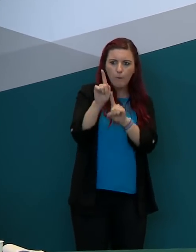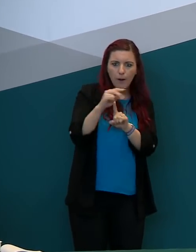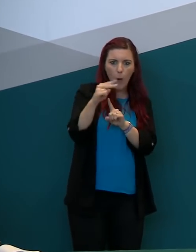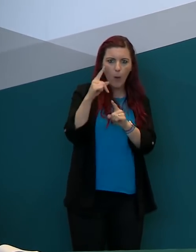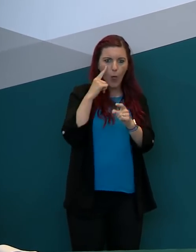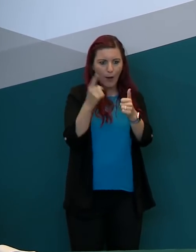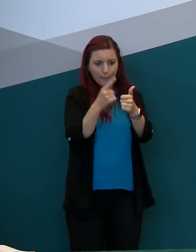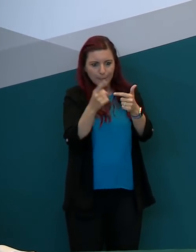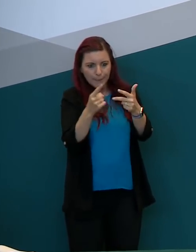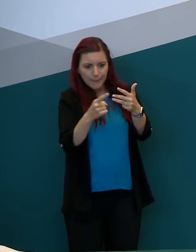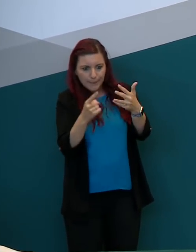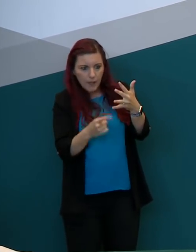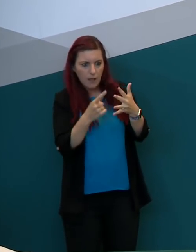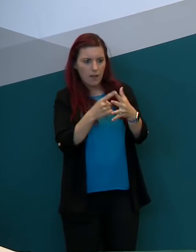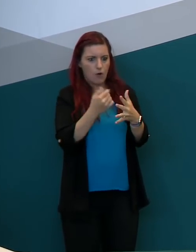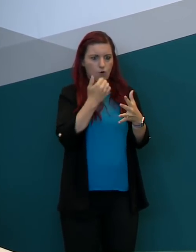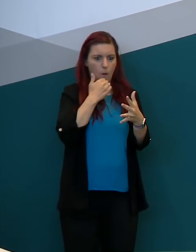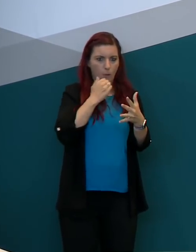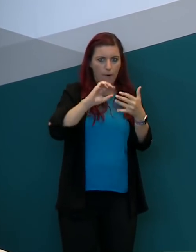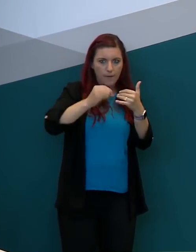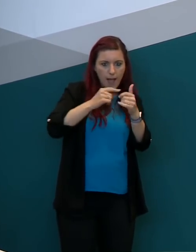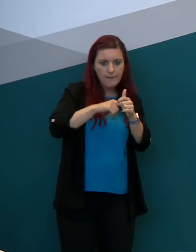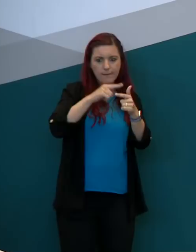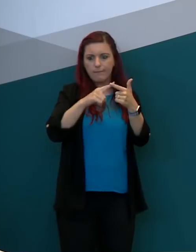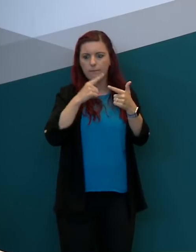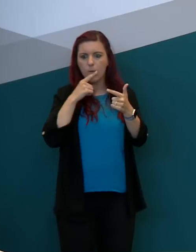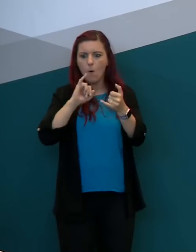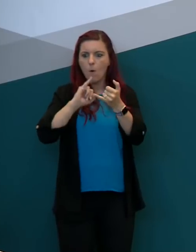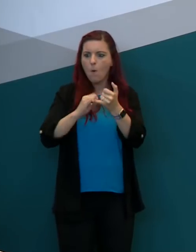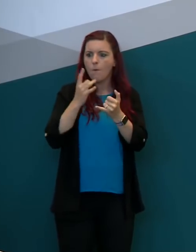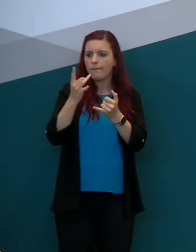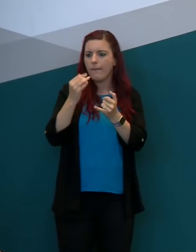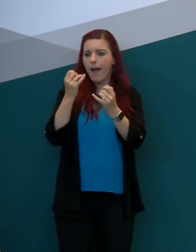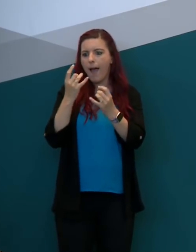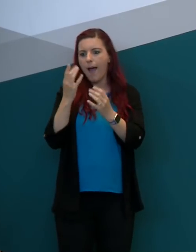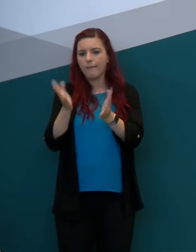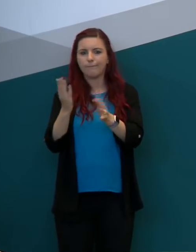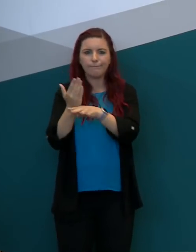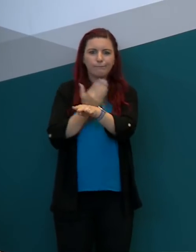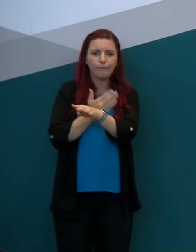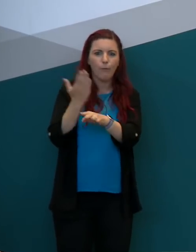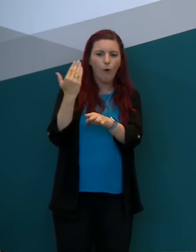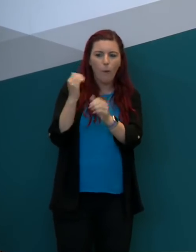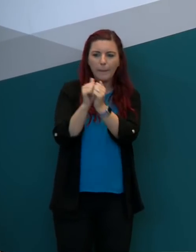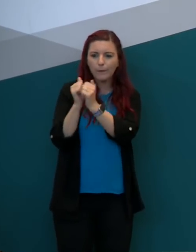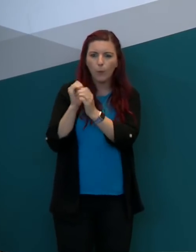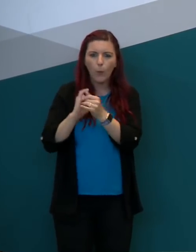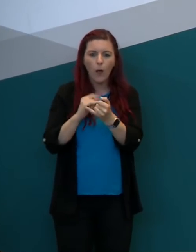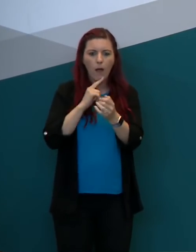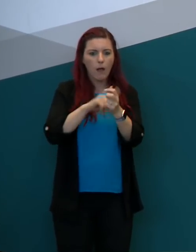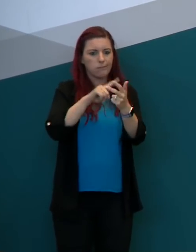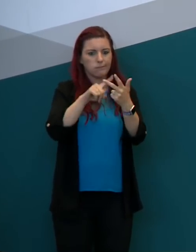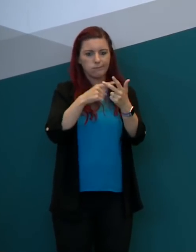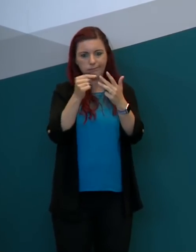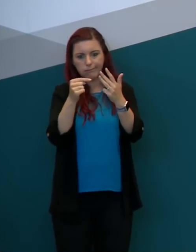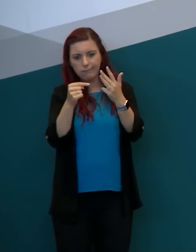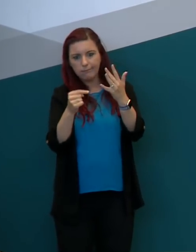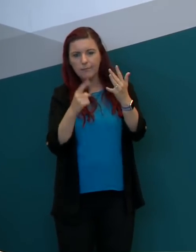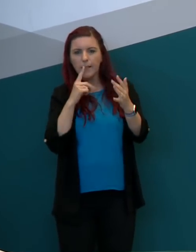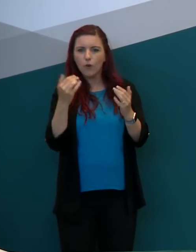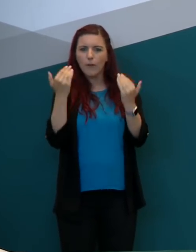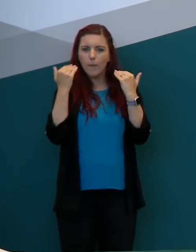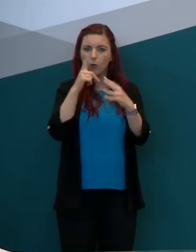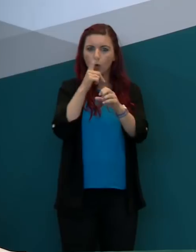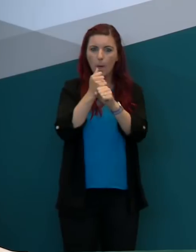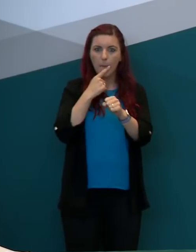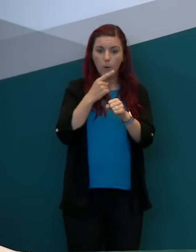of the testing, sampling, contact tracing process that we've talked a lot about this evening. we look at the information that tells us about the levels of